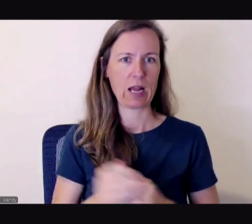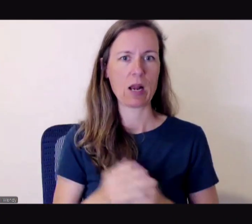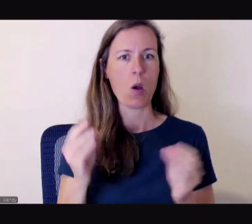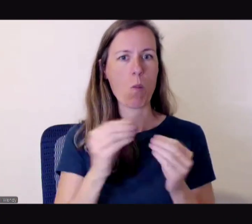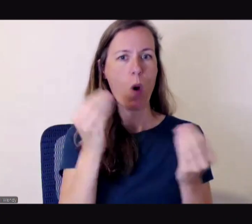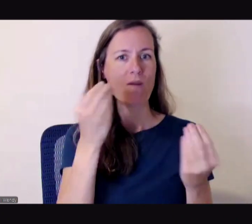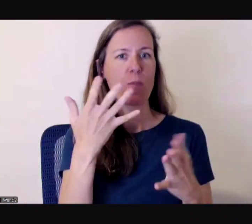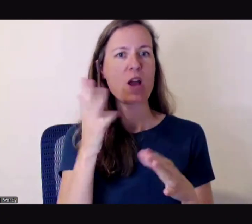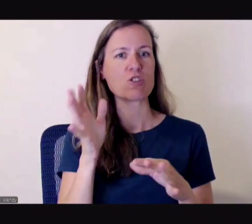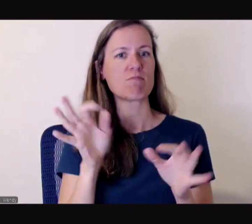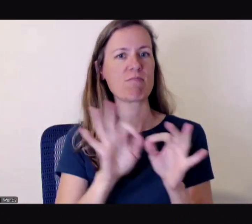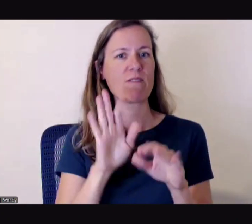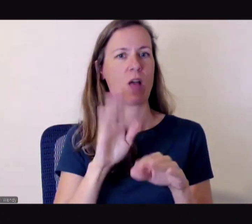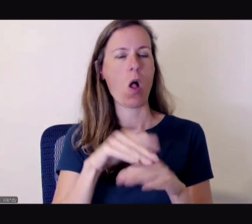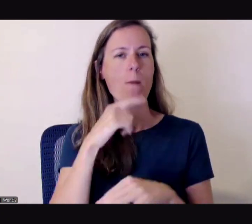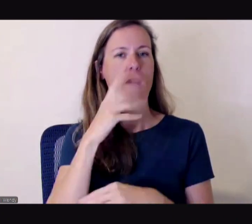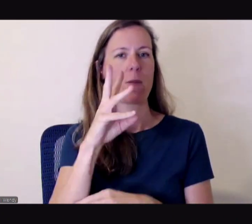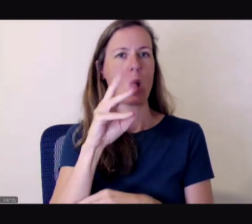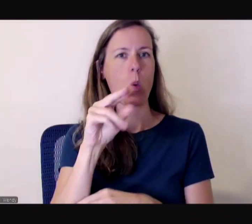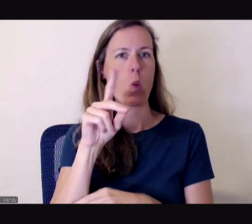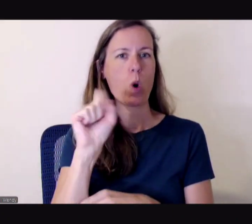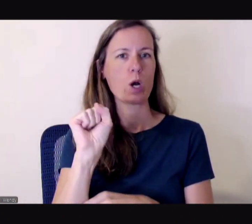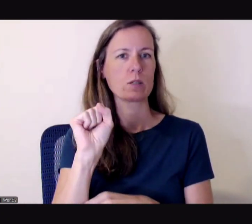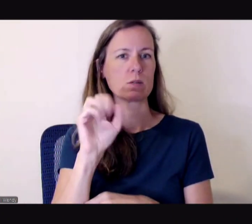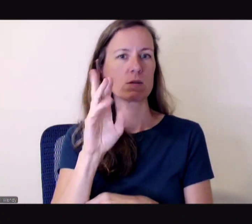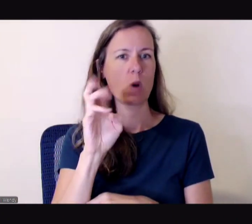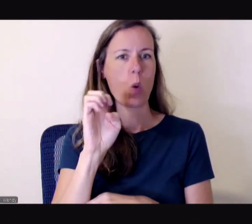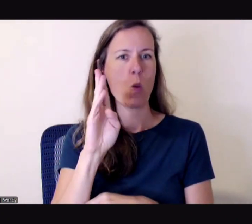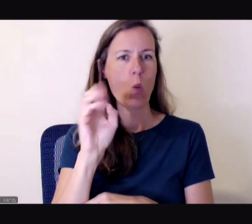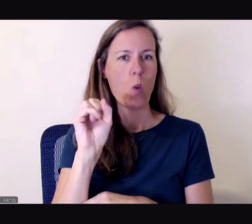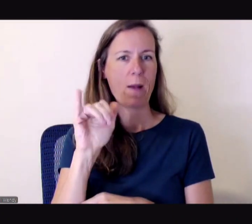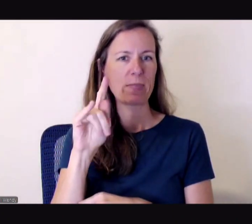I'll speak up. Good evening and welcome.